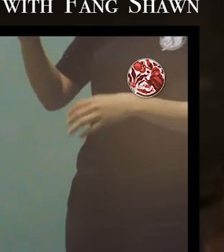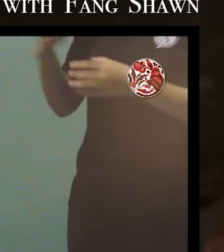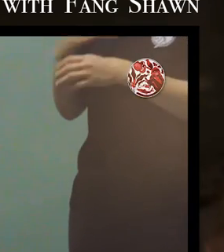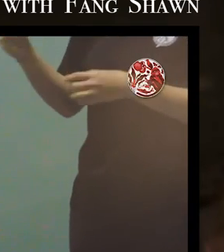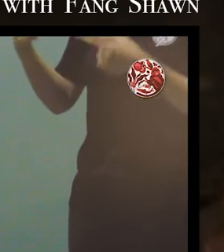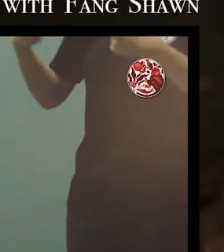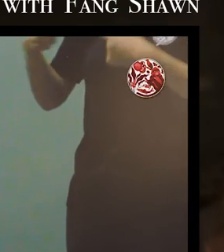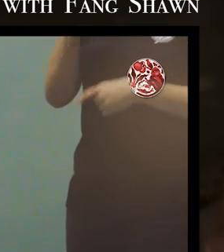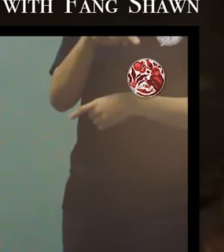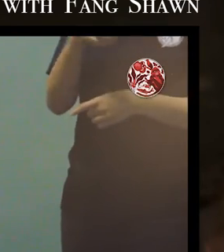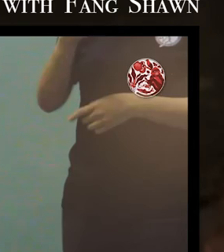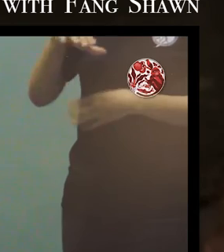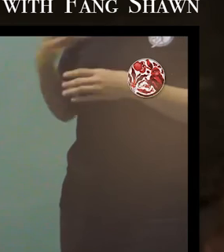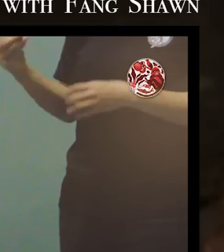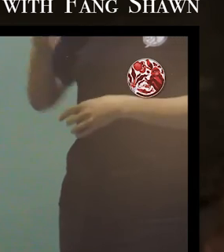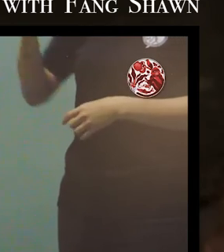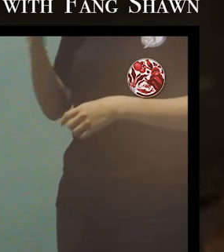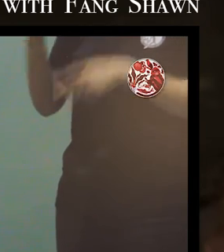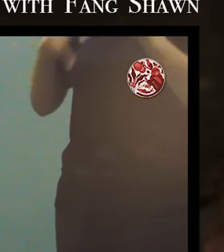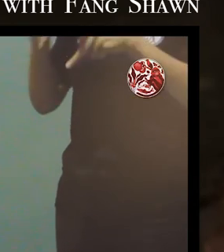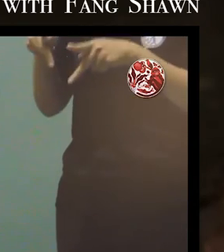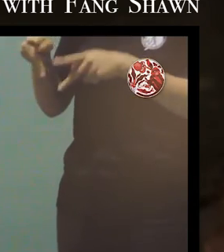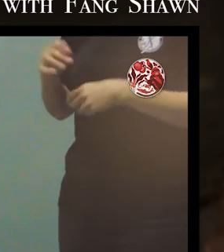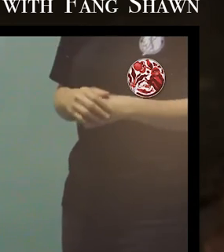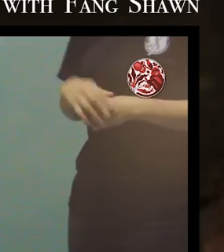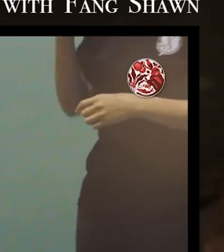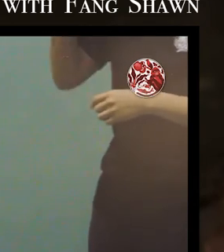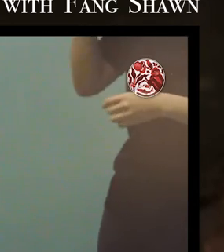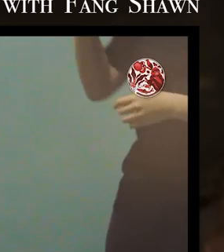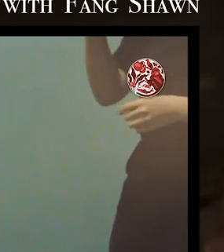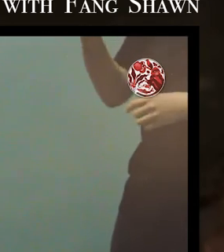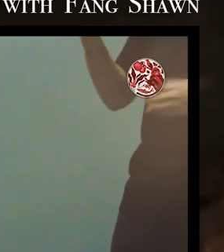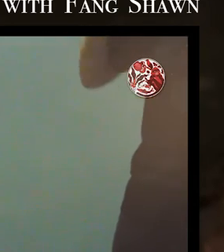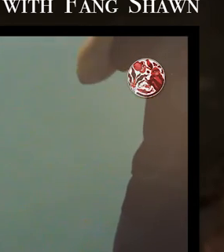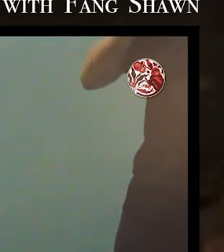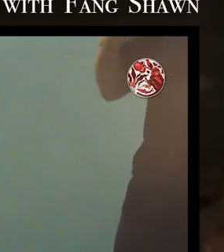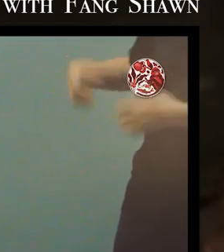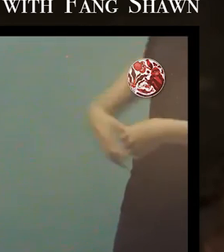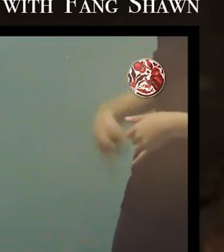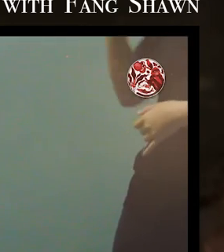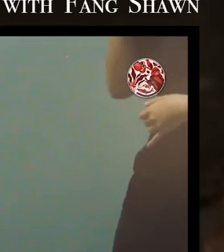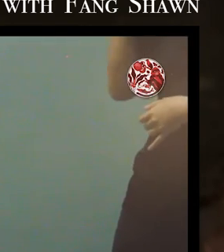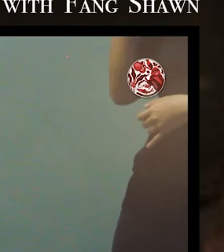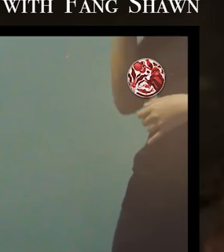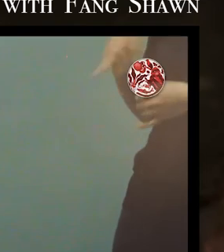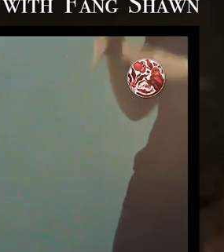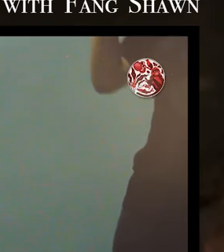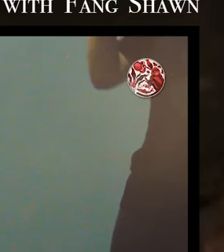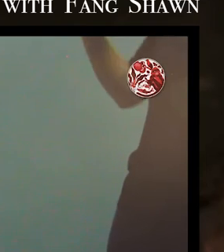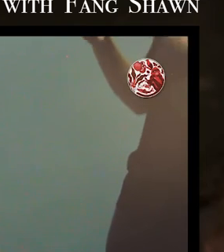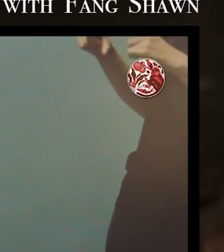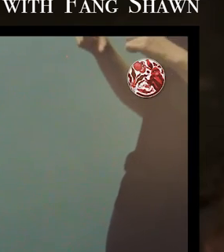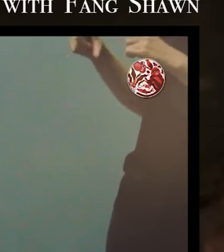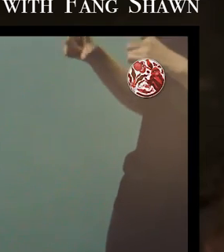I don't know how worth it was. I don't know what kind of Google handphone it was, like maybe some high-tech phone, quality very good. But when he saw me walking towards him,